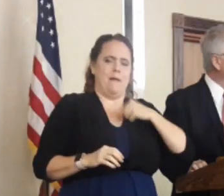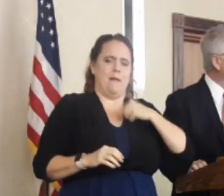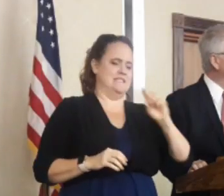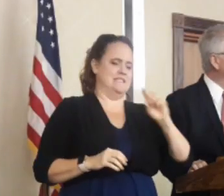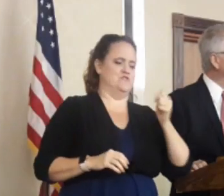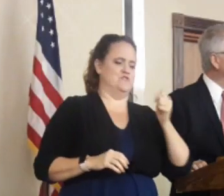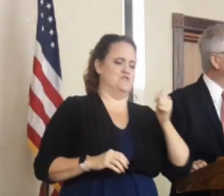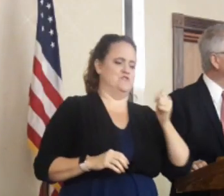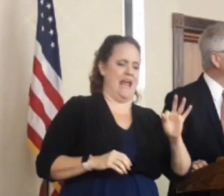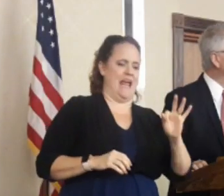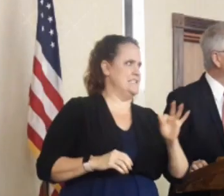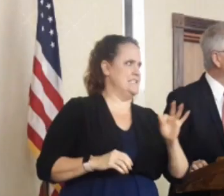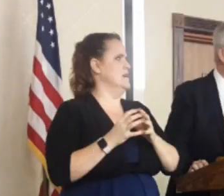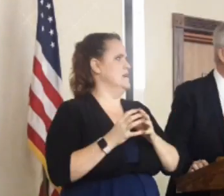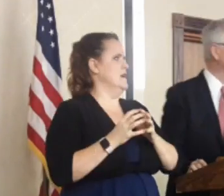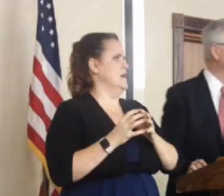rookie.